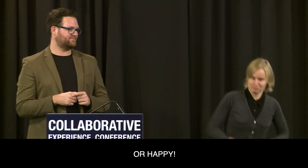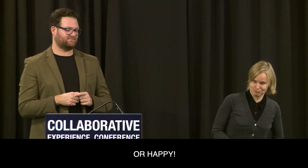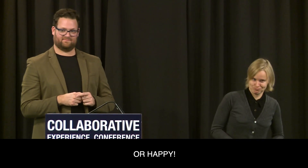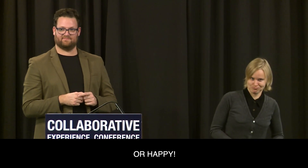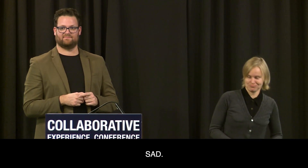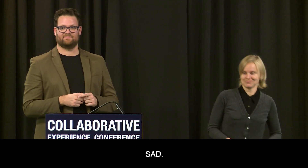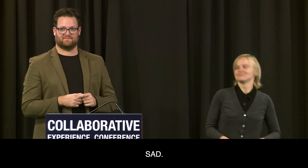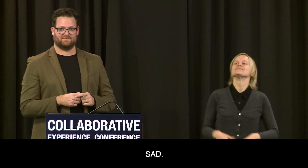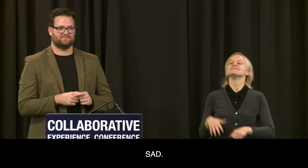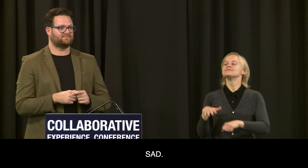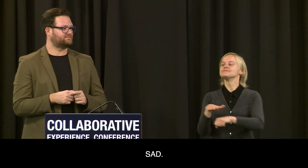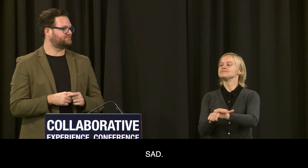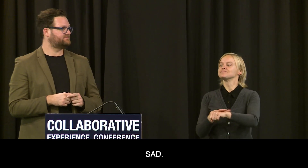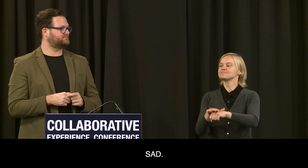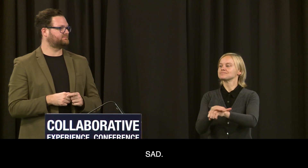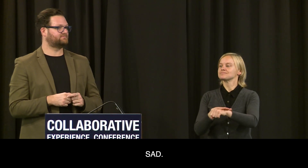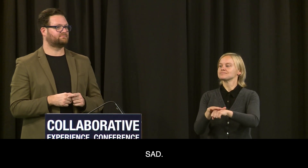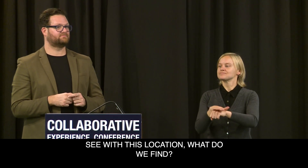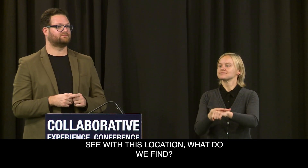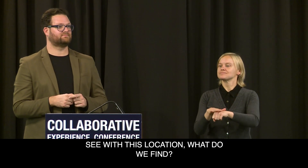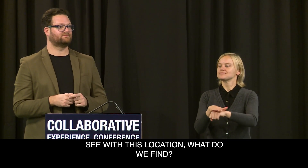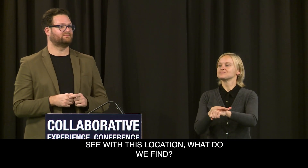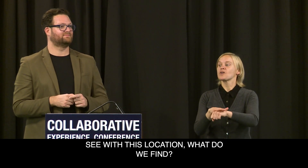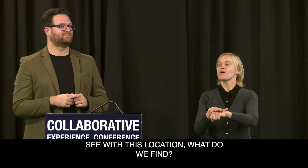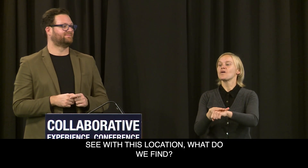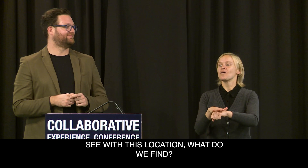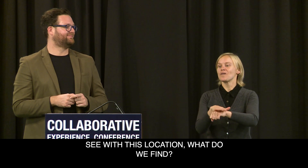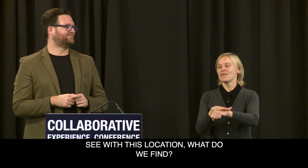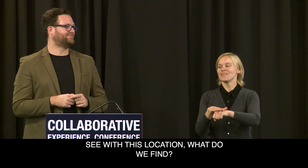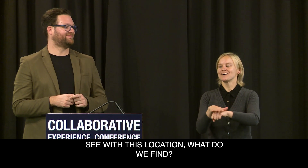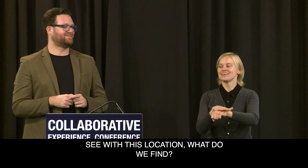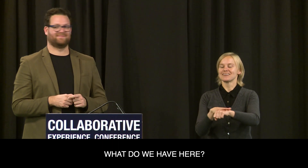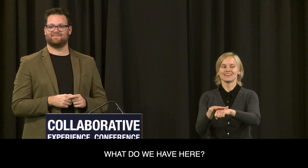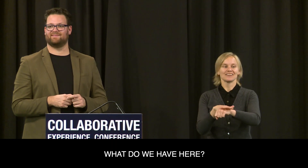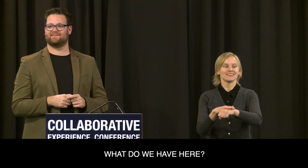happy, sad. Let's see what this location, what do we find? What do we have here?